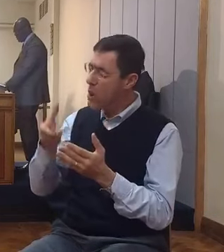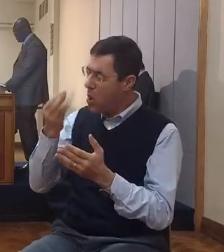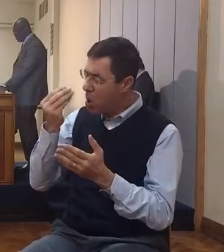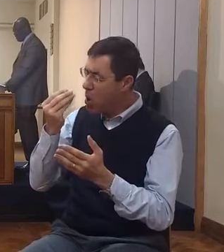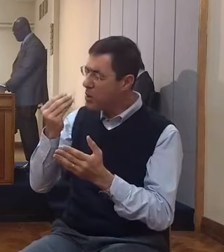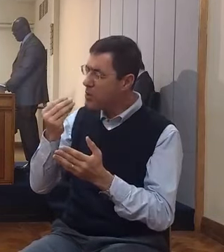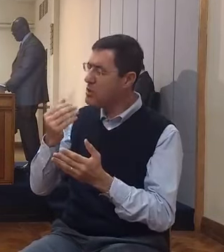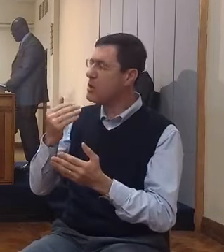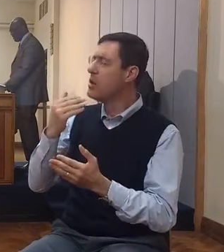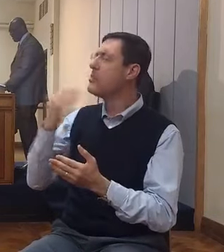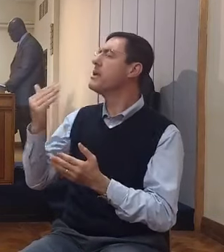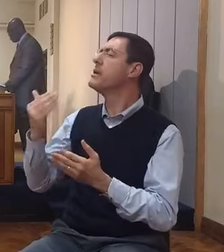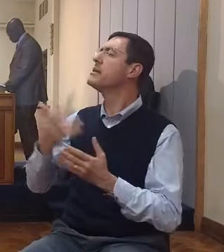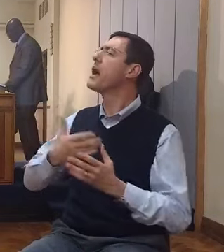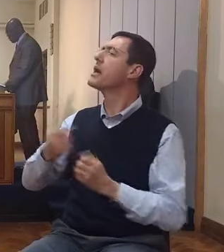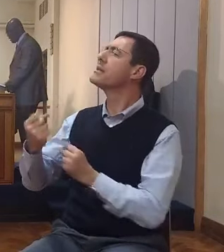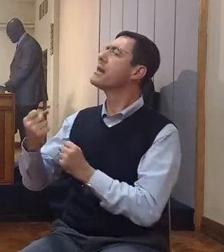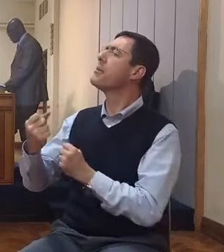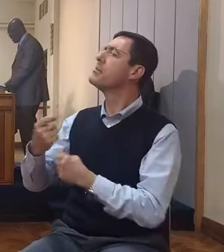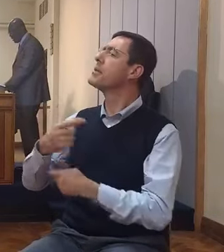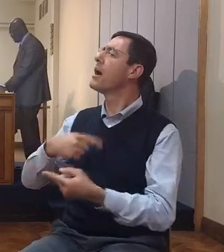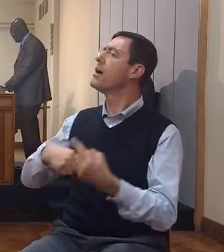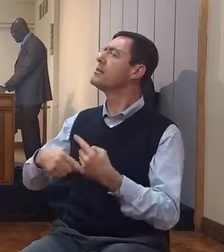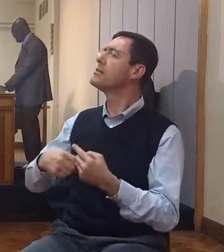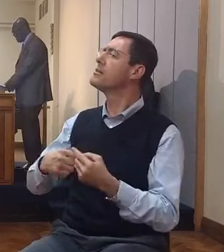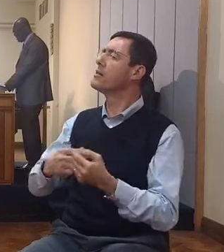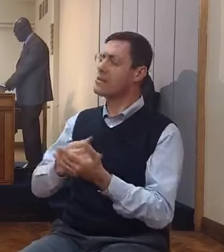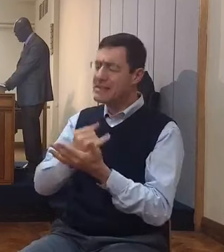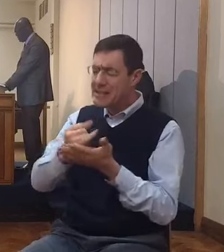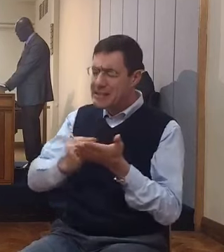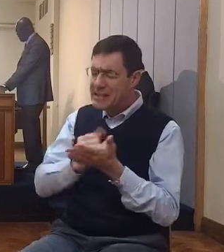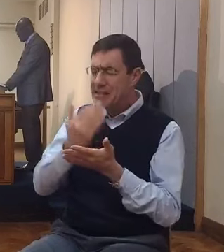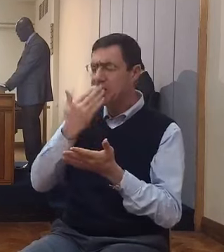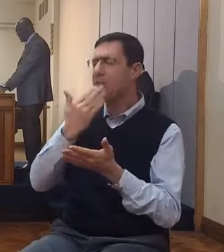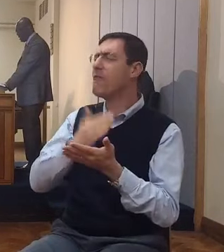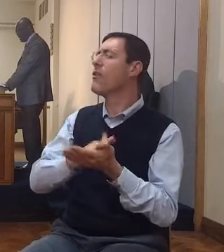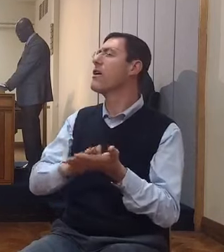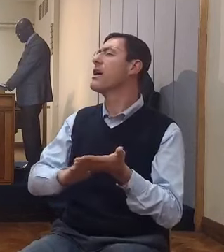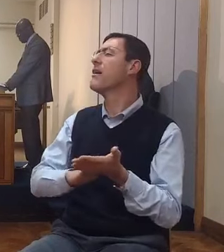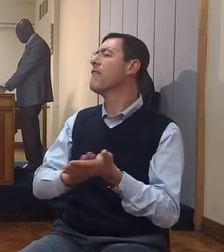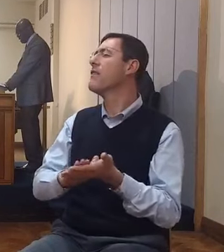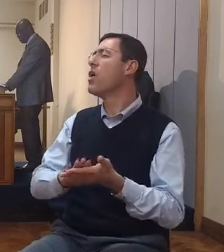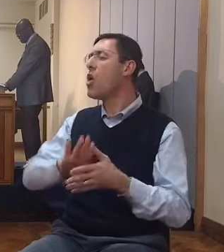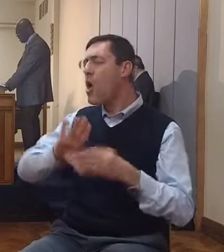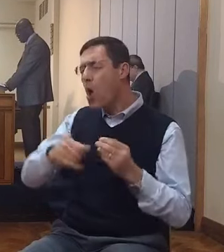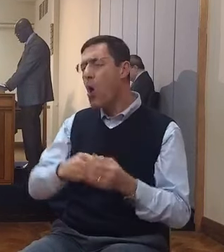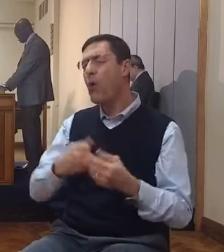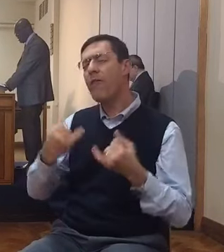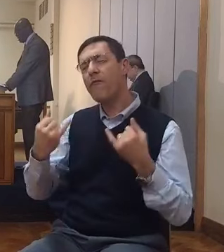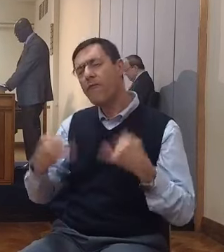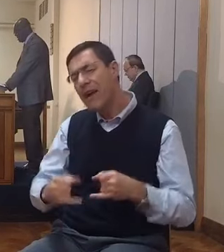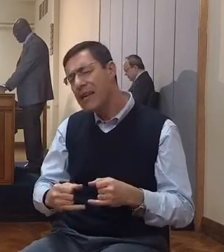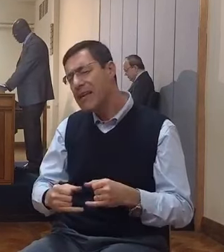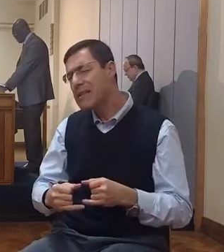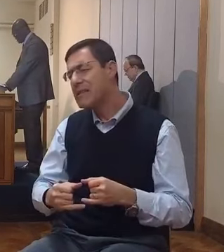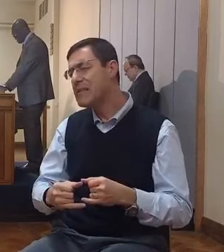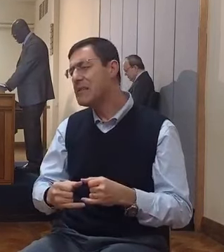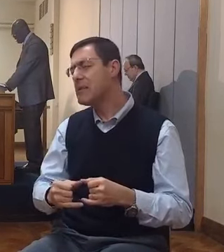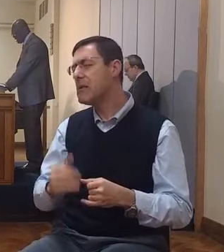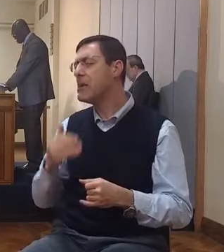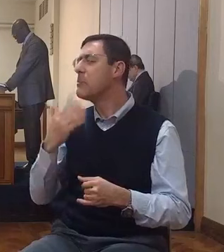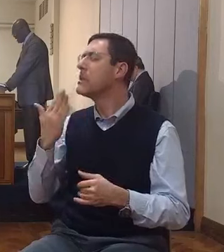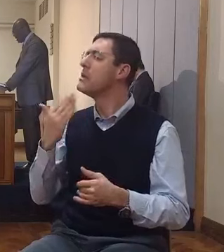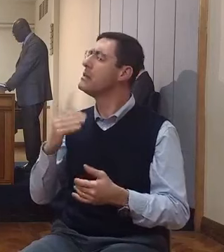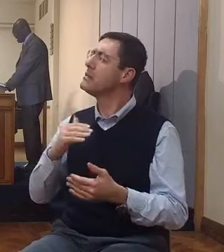us anew. Forgive us all our transgressions and our many failings and our shortcomings. Oh gracious